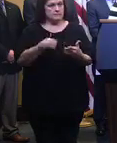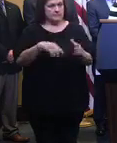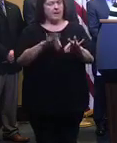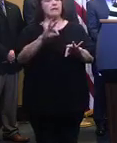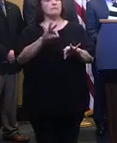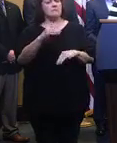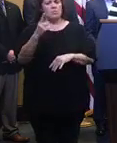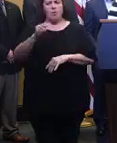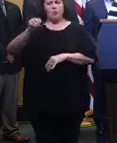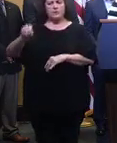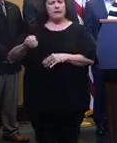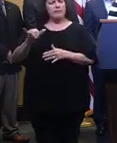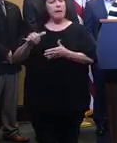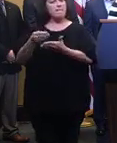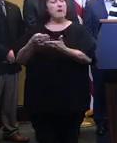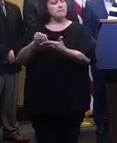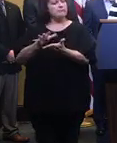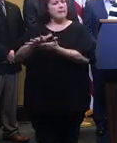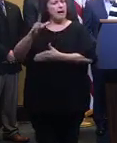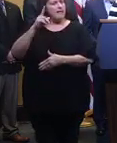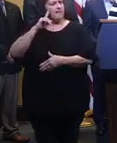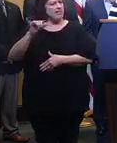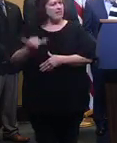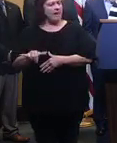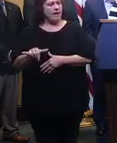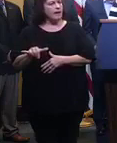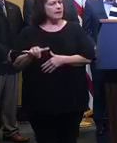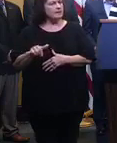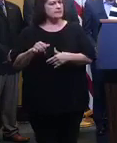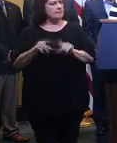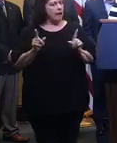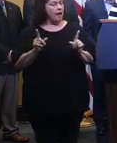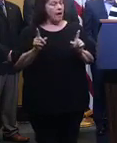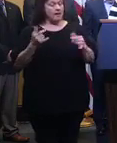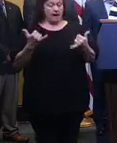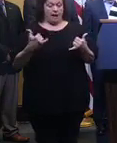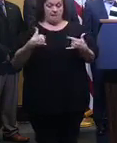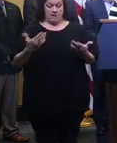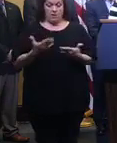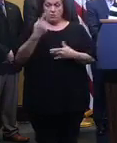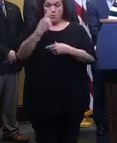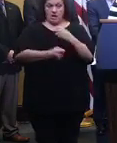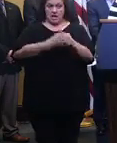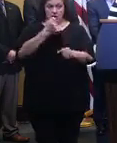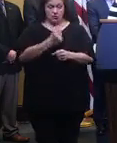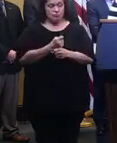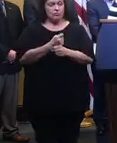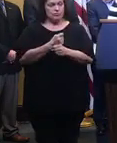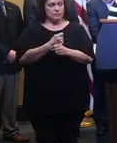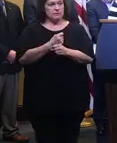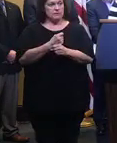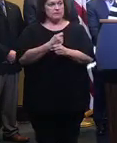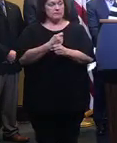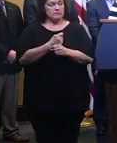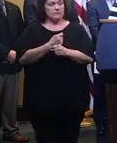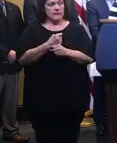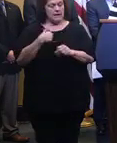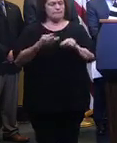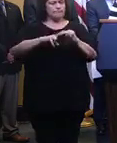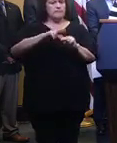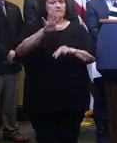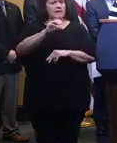spent. But I am happy to say in a year's time that this administration has moved forward to 5%